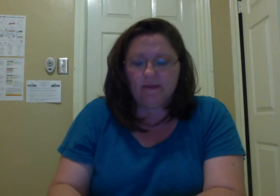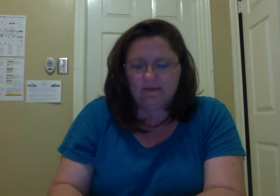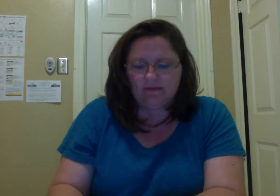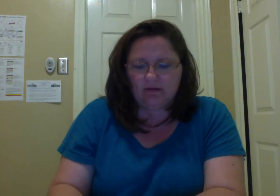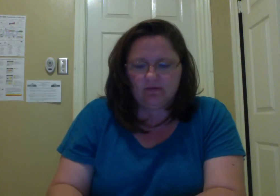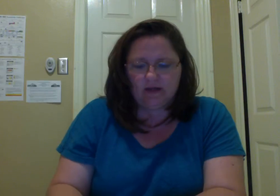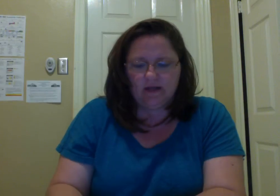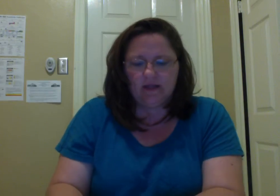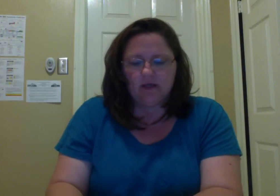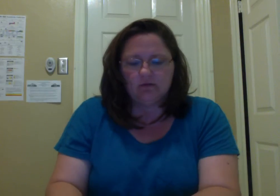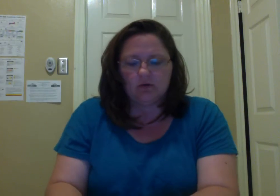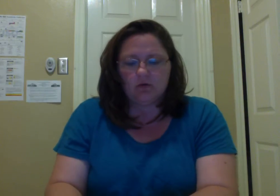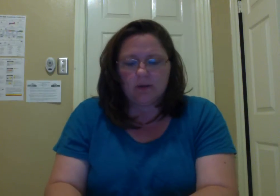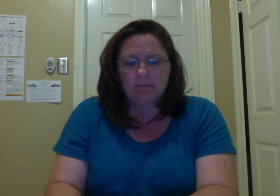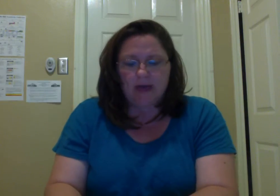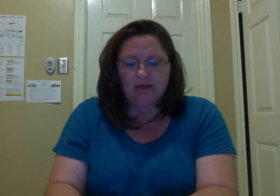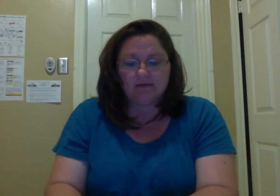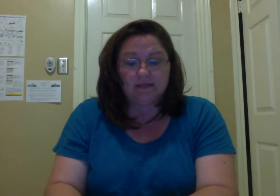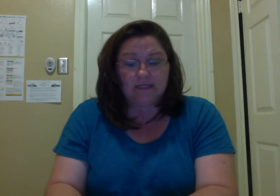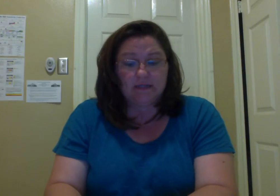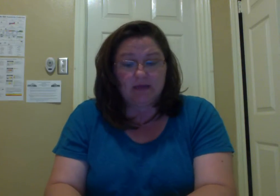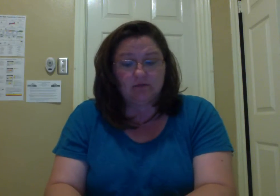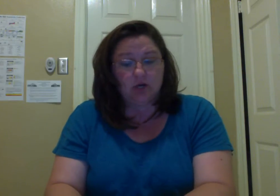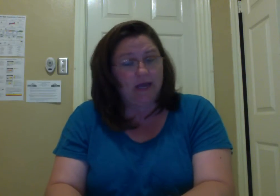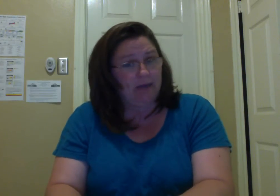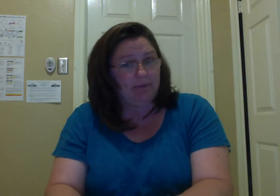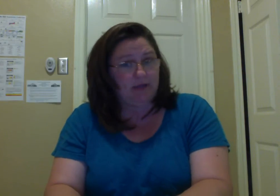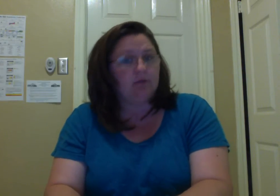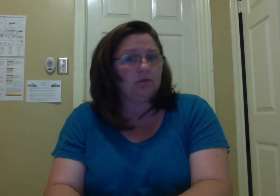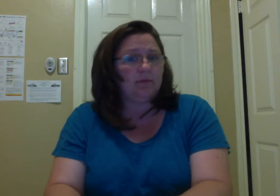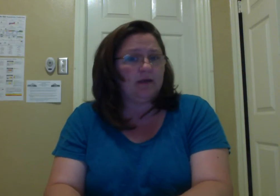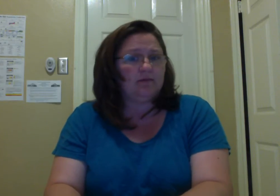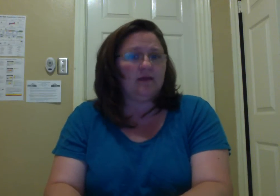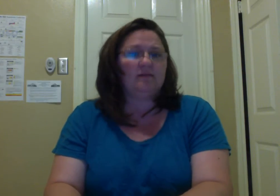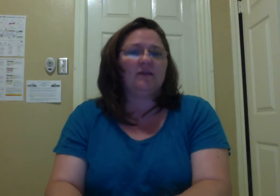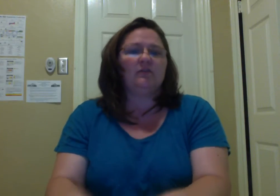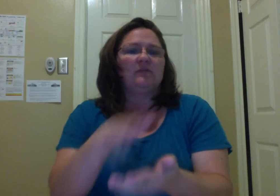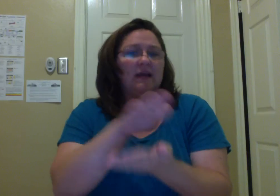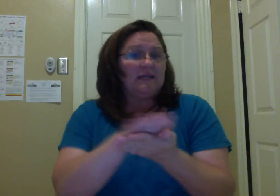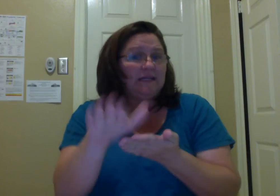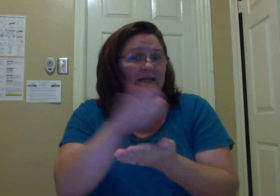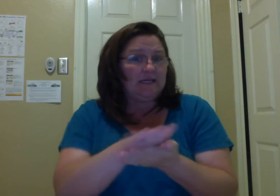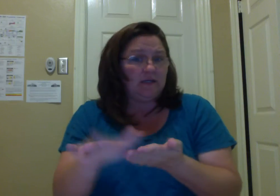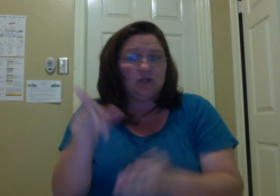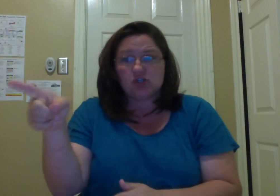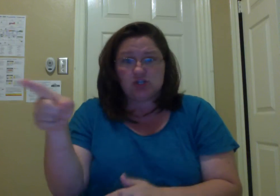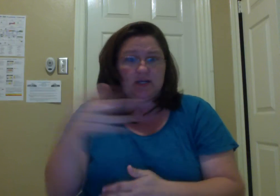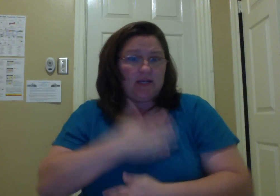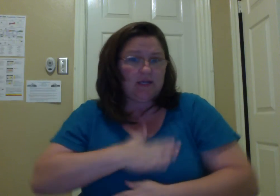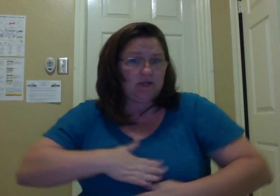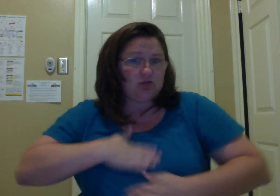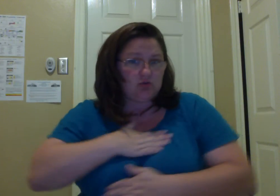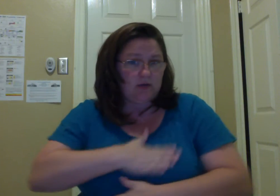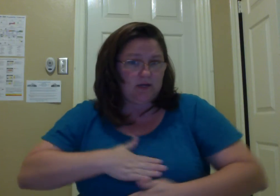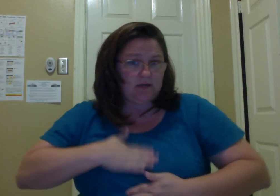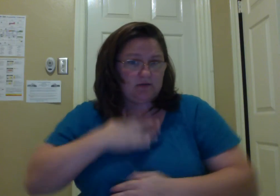that's how I would sign it. So Max, cleaning makes her happy, is what Max says. And so you sign clean, she, enjoy,